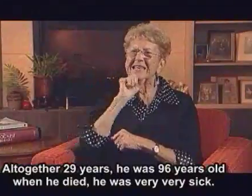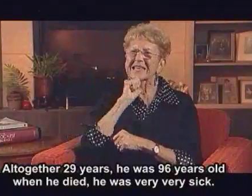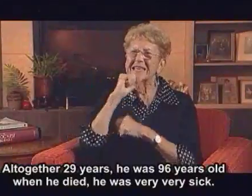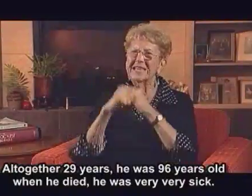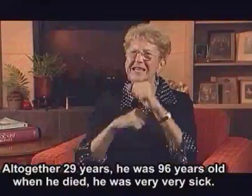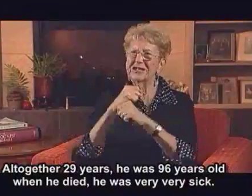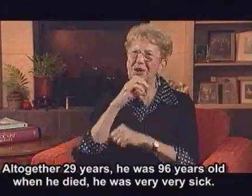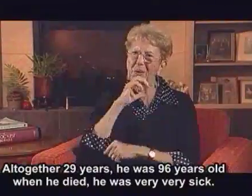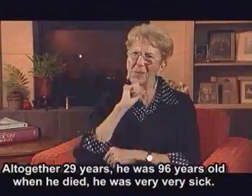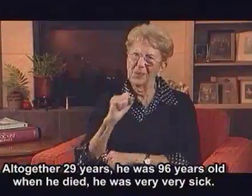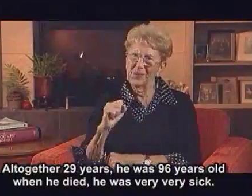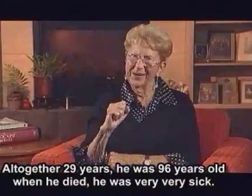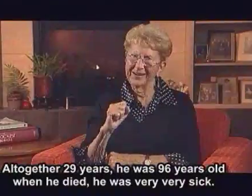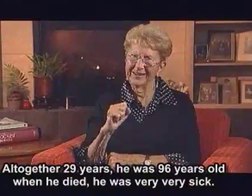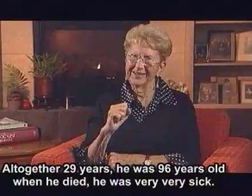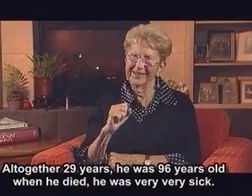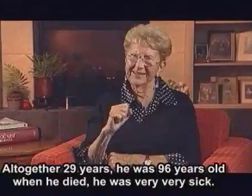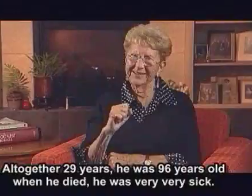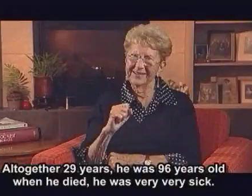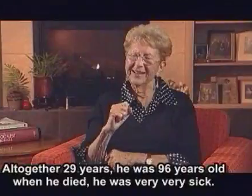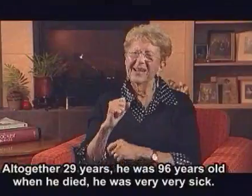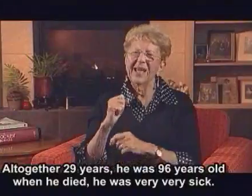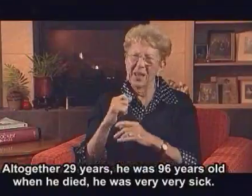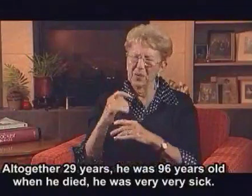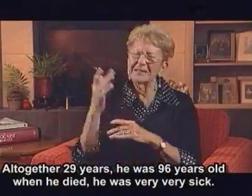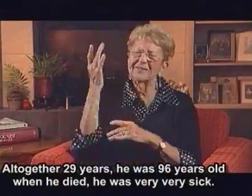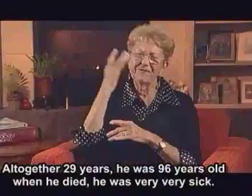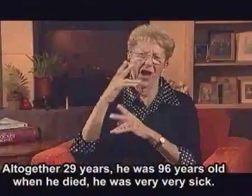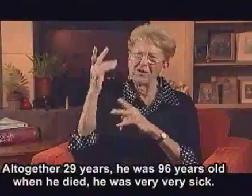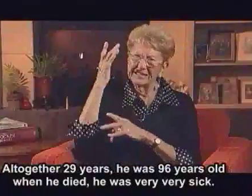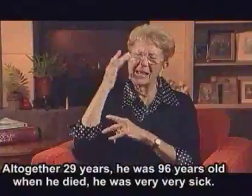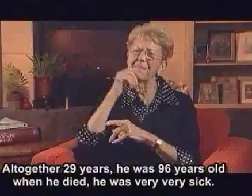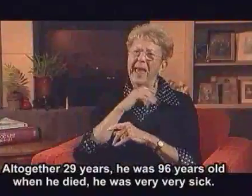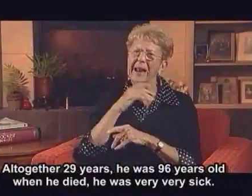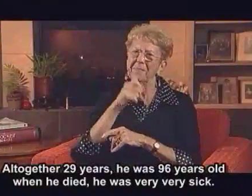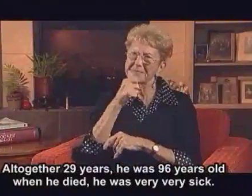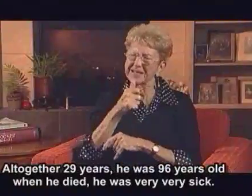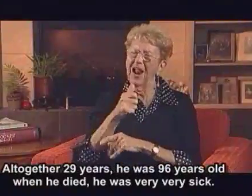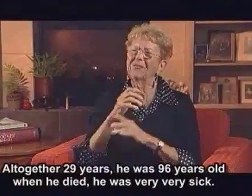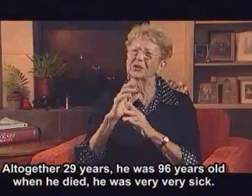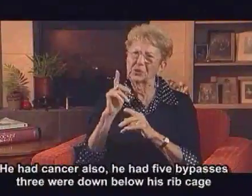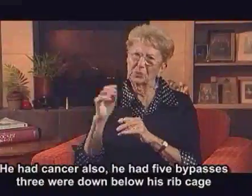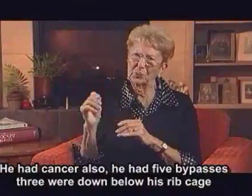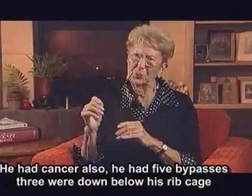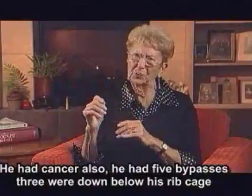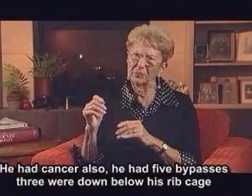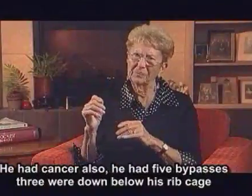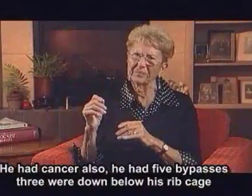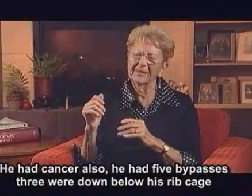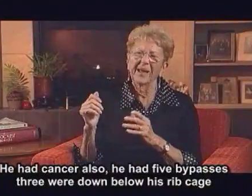He was 96 years old when he died. He was very, very sick.